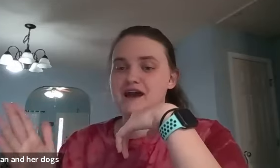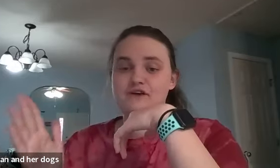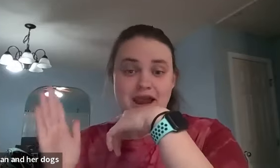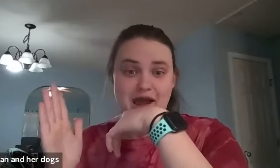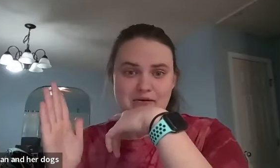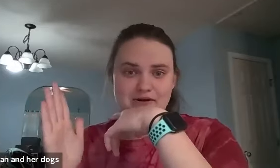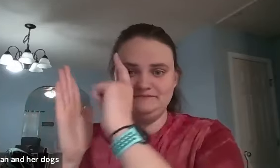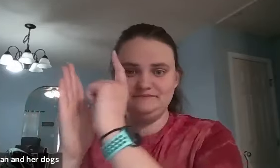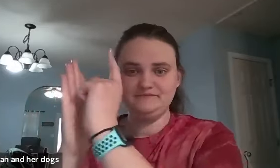our hour,